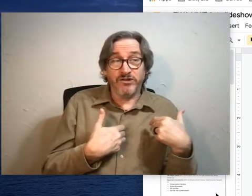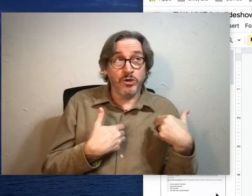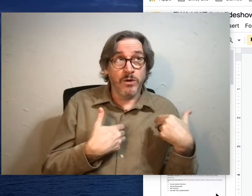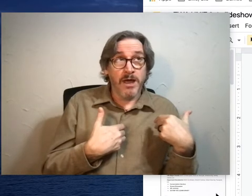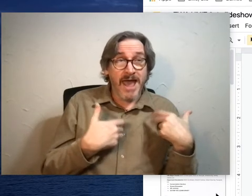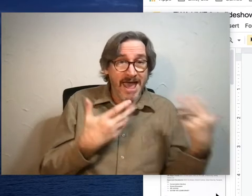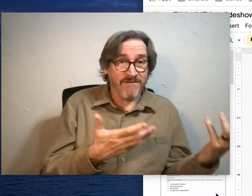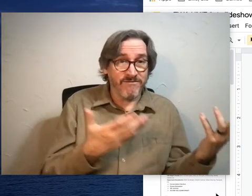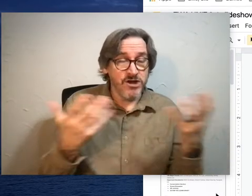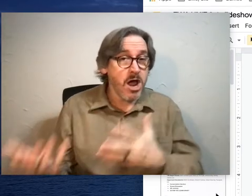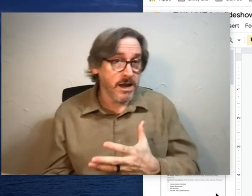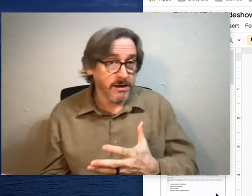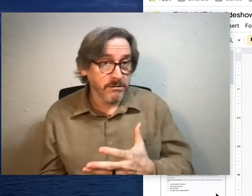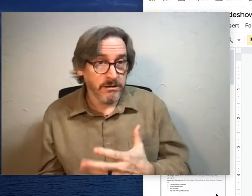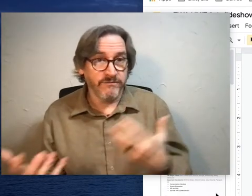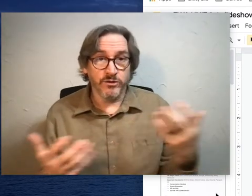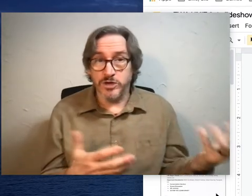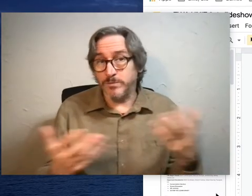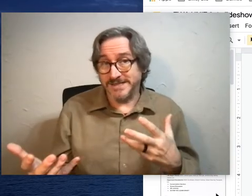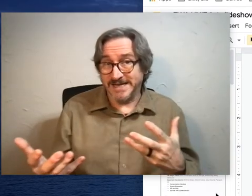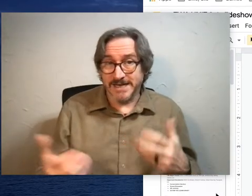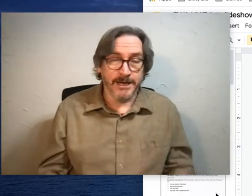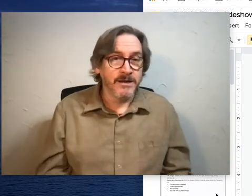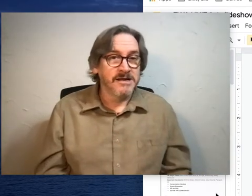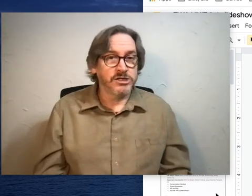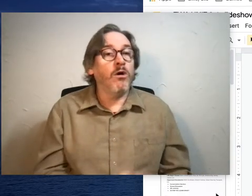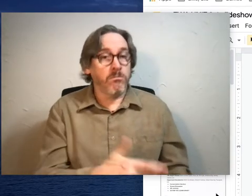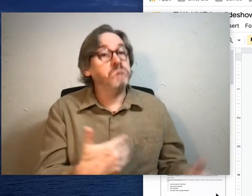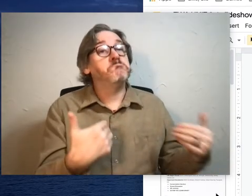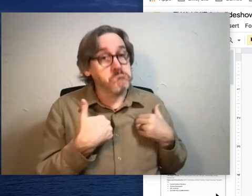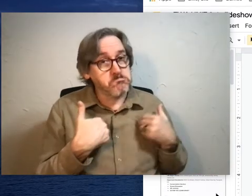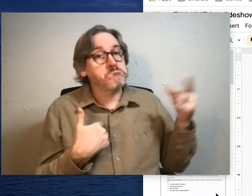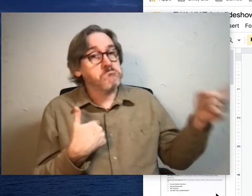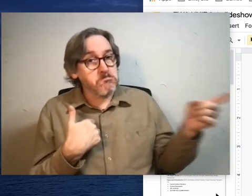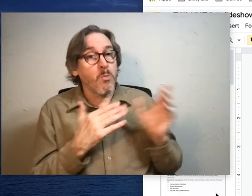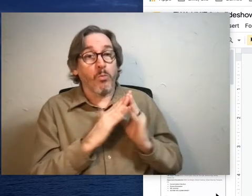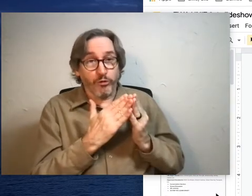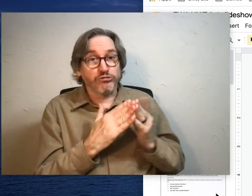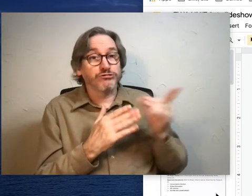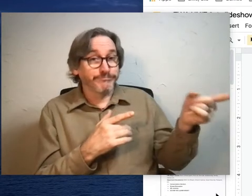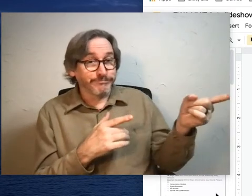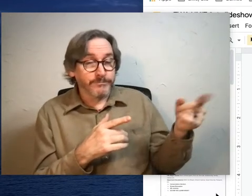if you have none, if you don't possess any. So